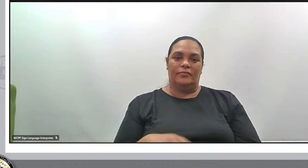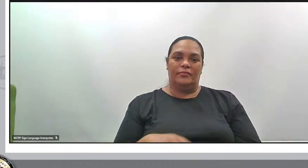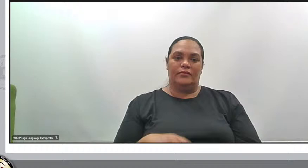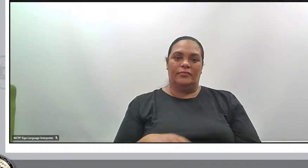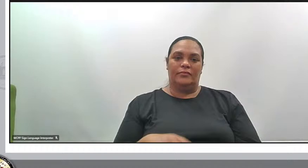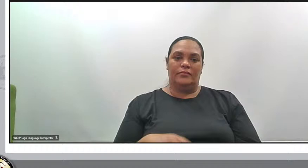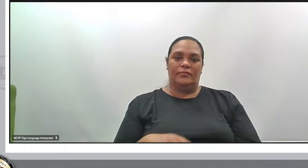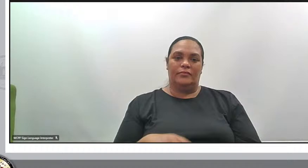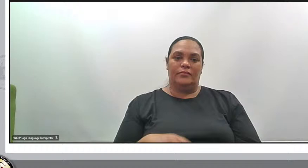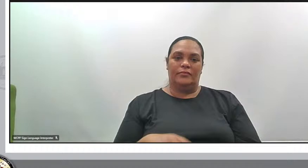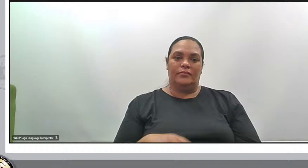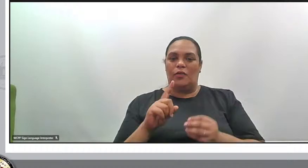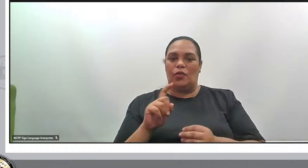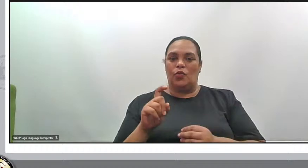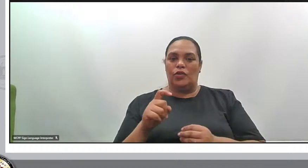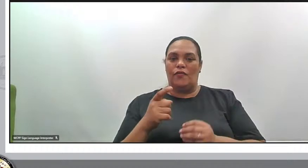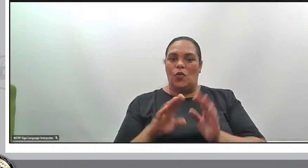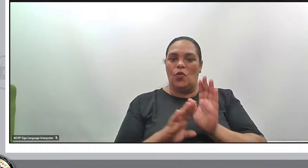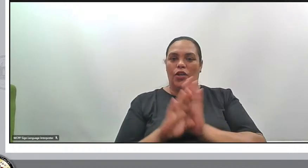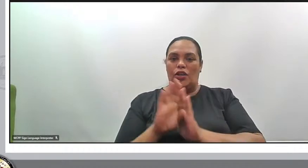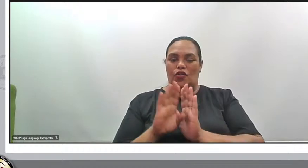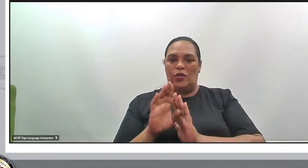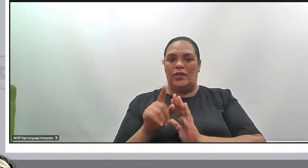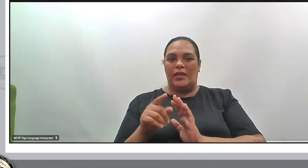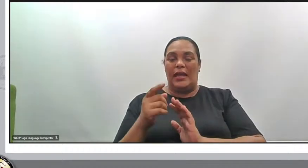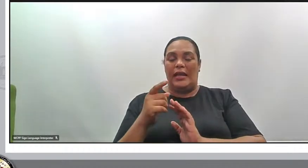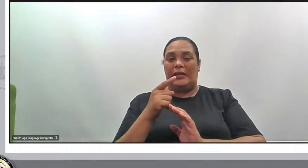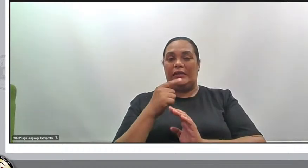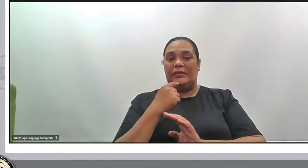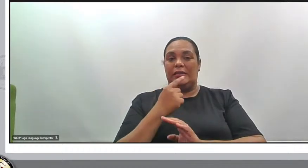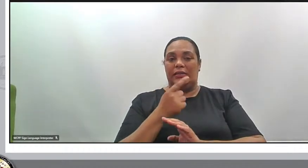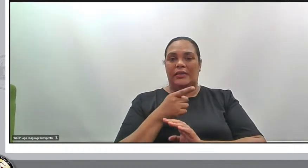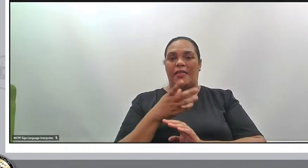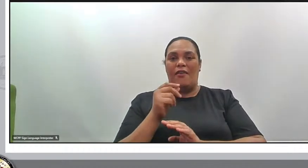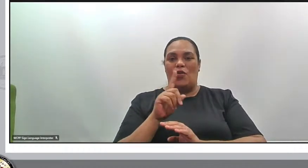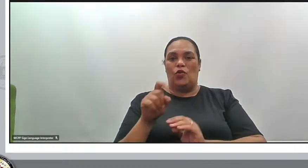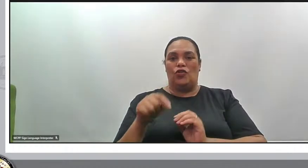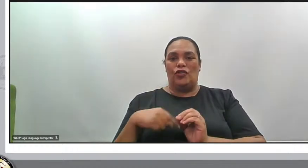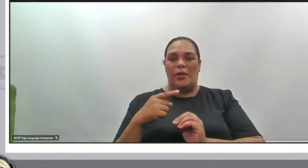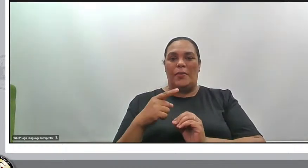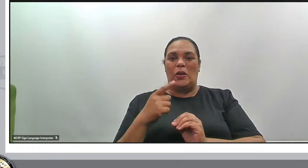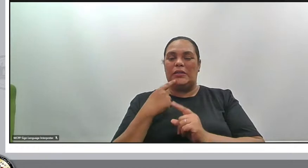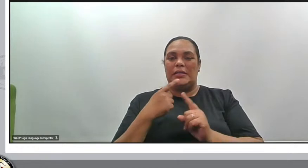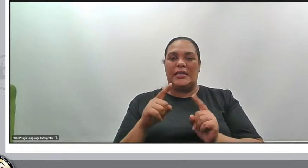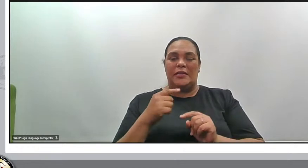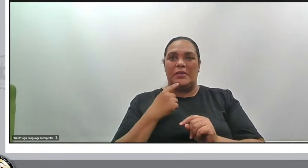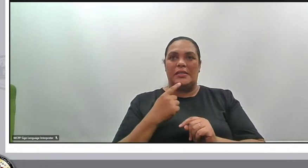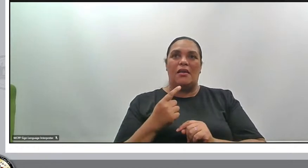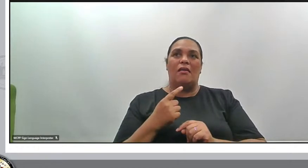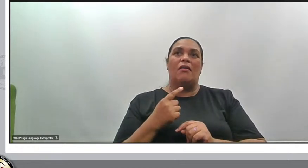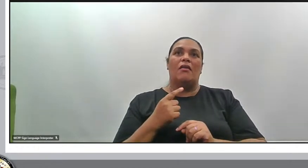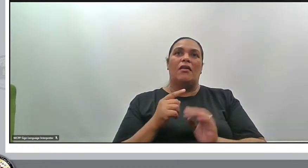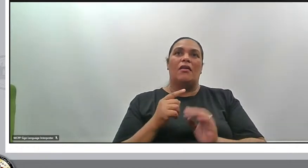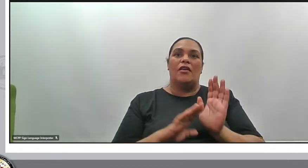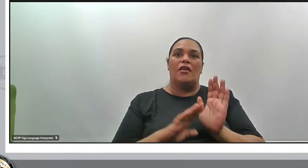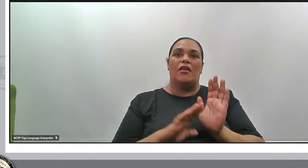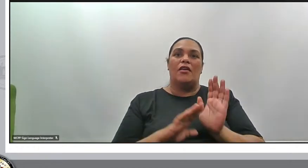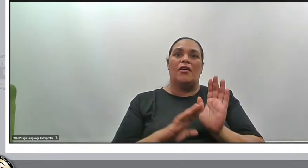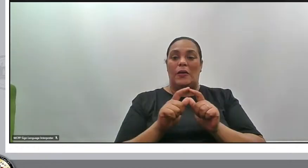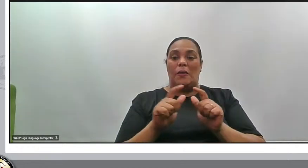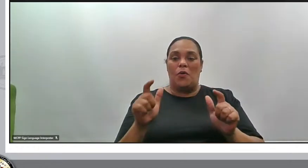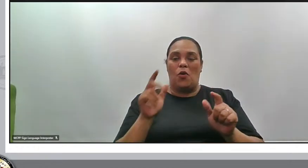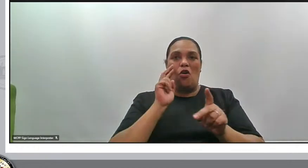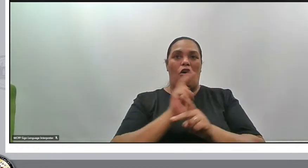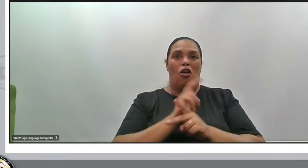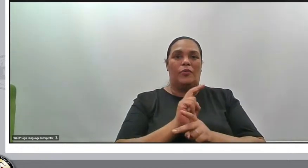the questions on the increases. And just to mention that there was a question regarding the statement that says the increases largely observed